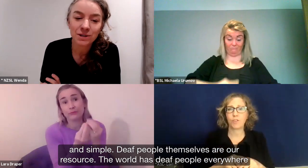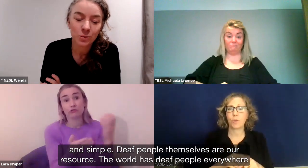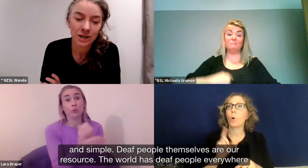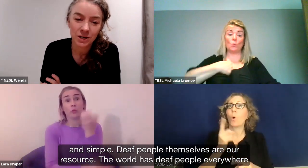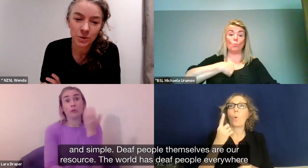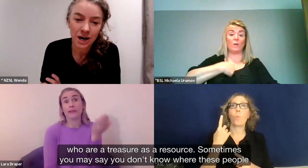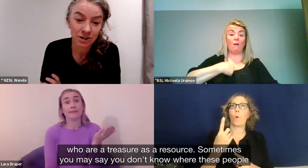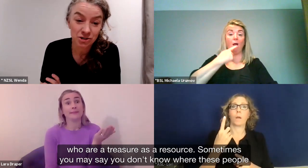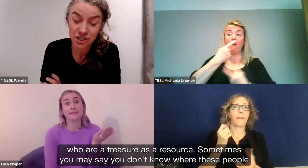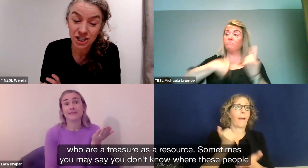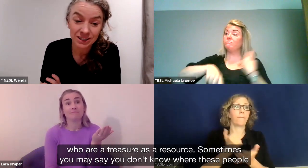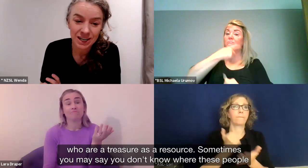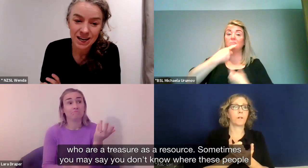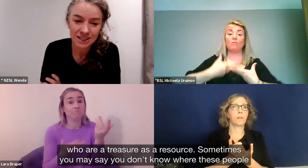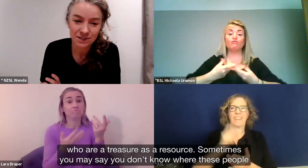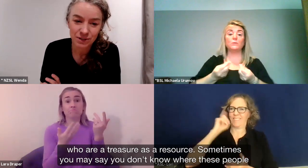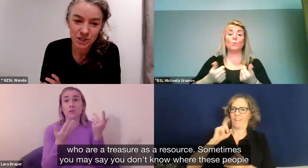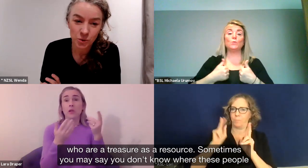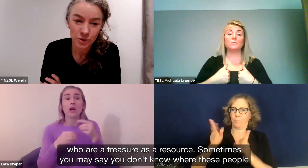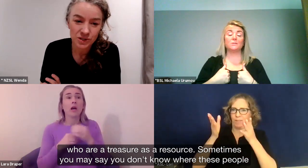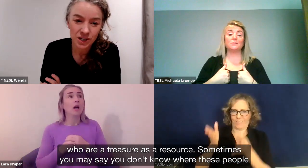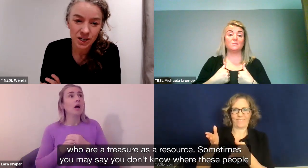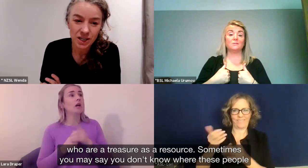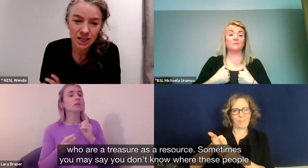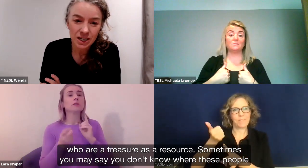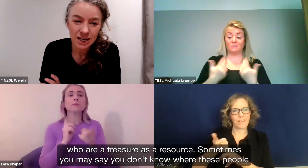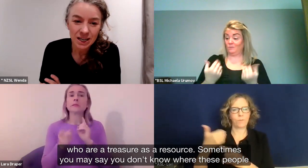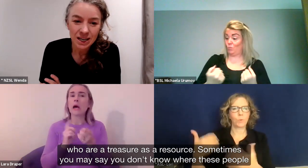everywhere who are a treasure as a resource.